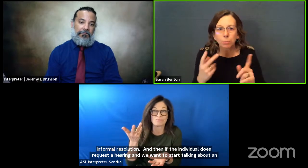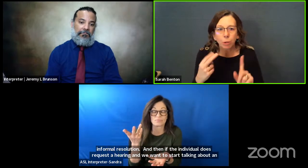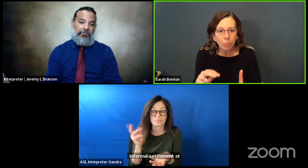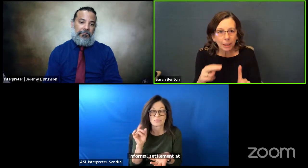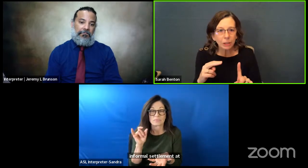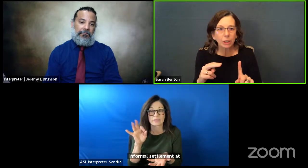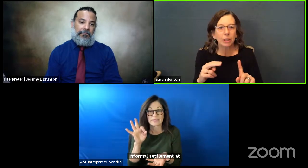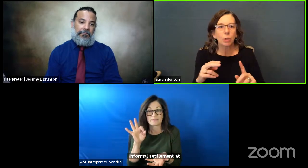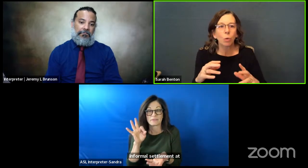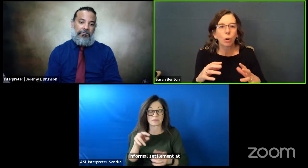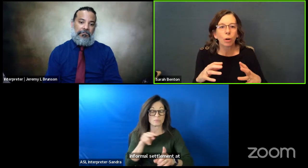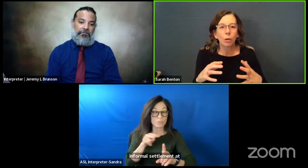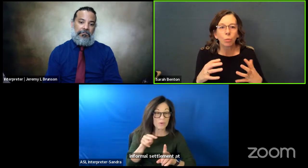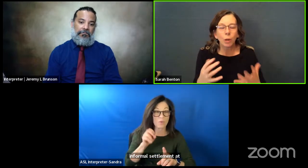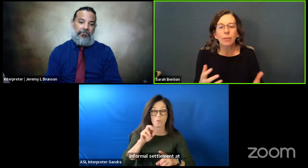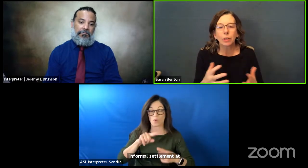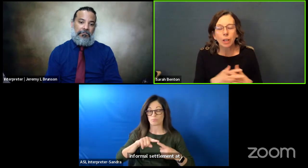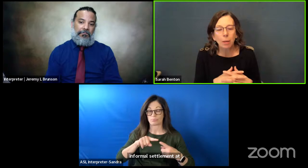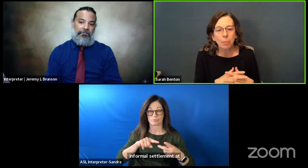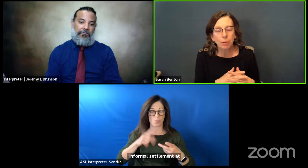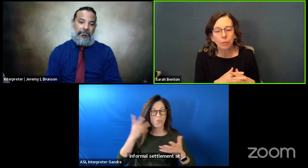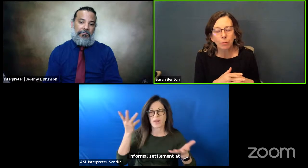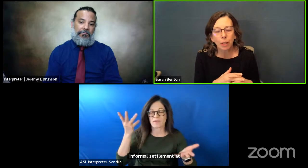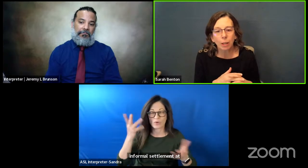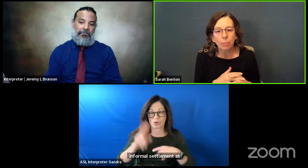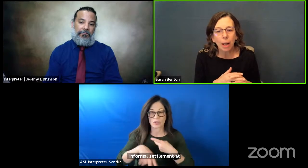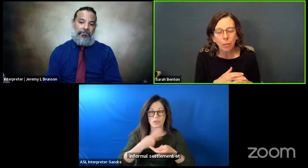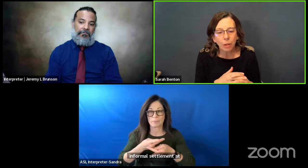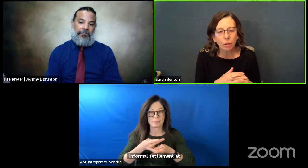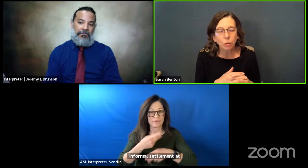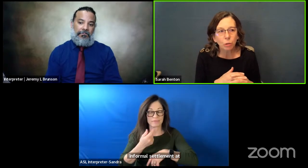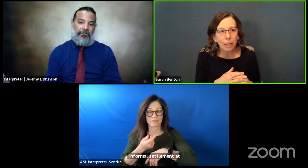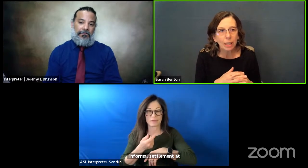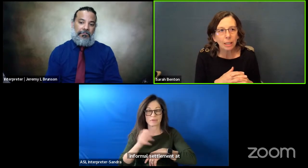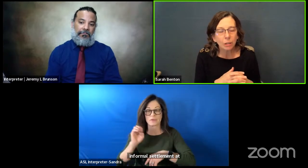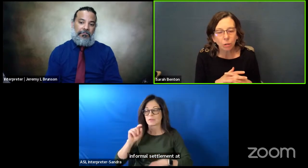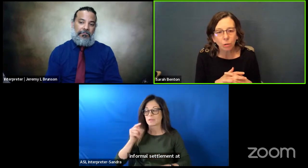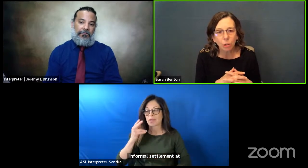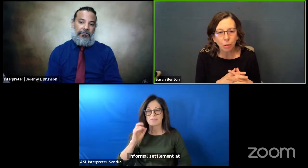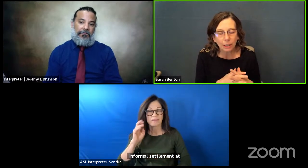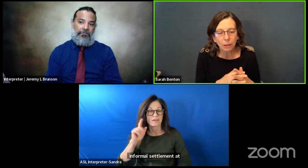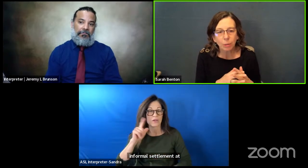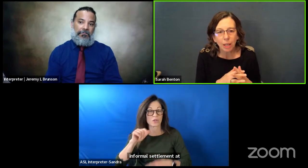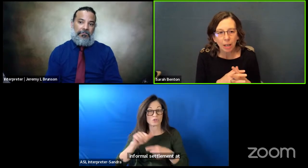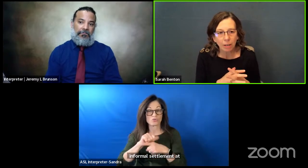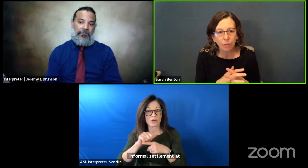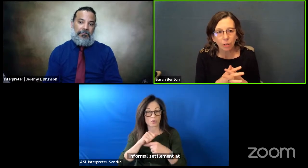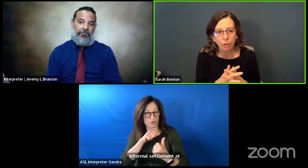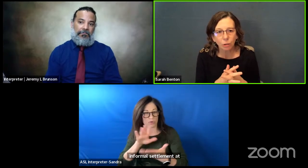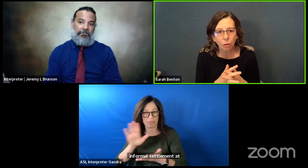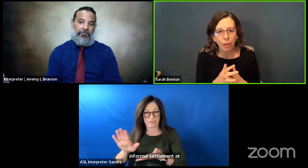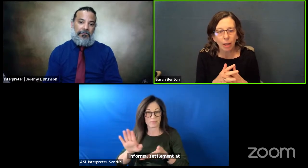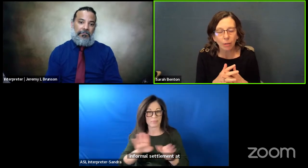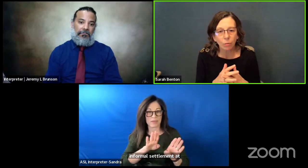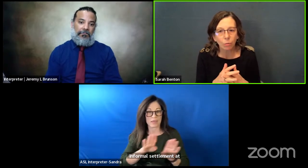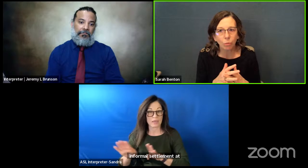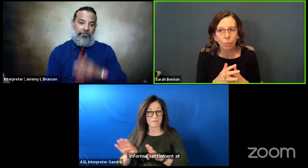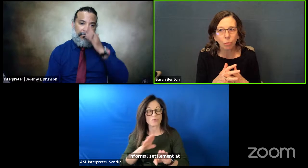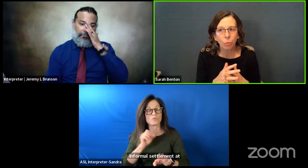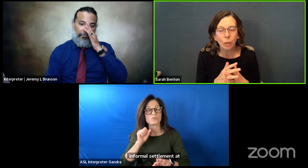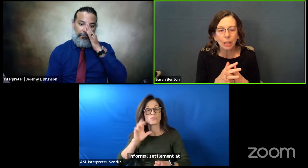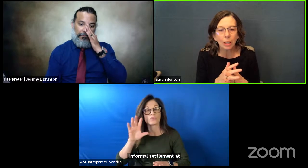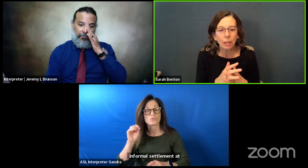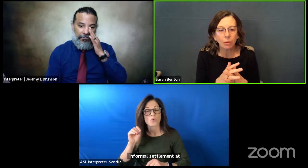whether it's probation or whatever type of ethical training to address the behavior so that